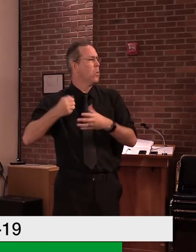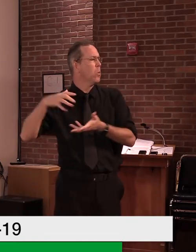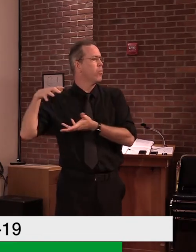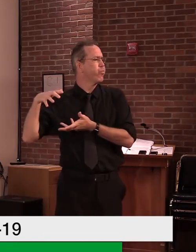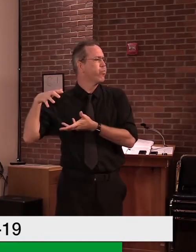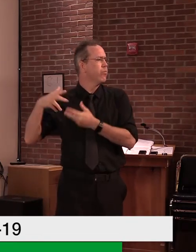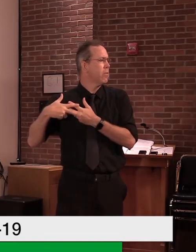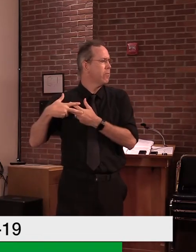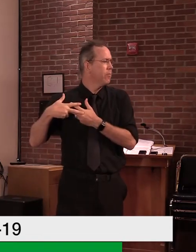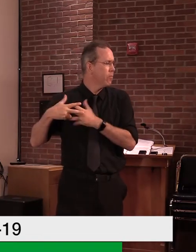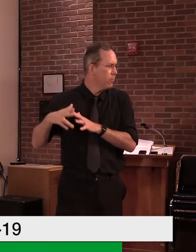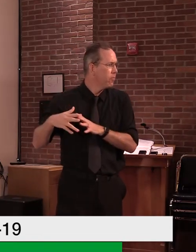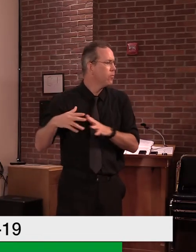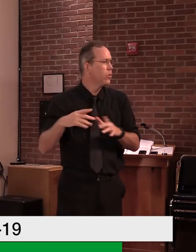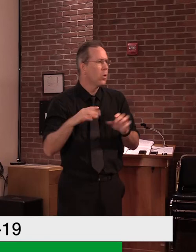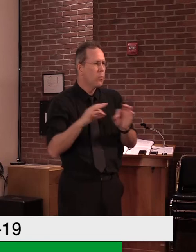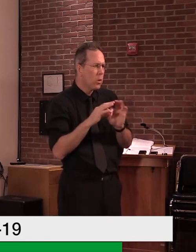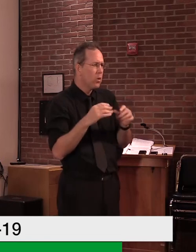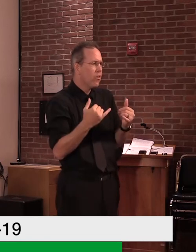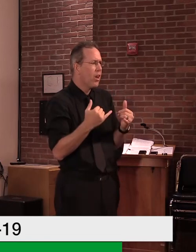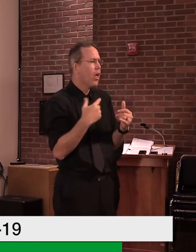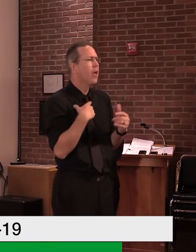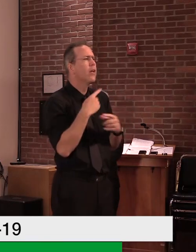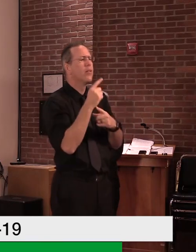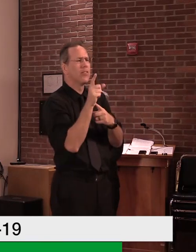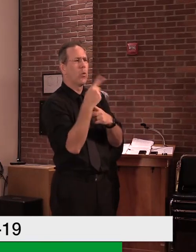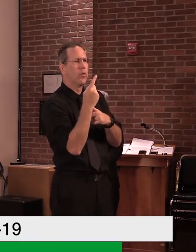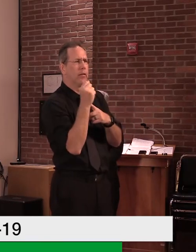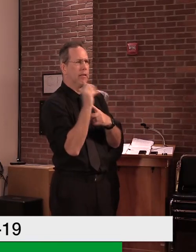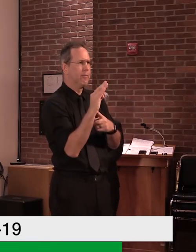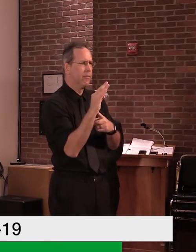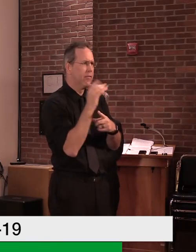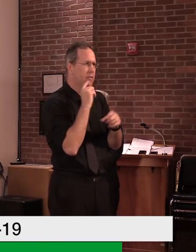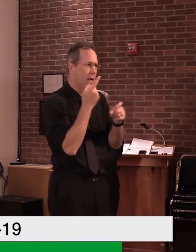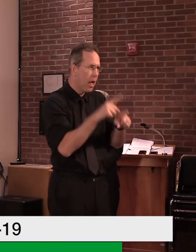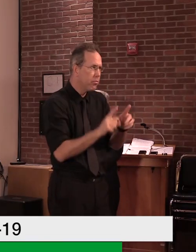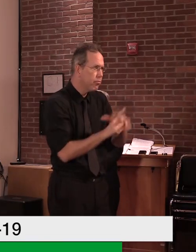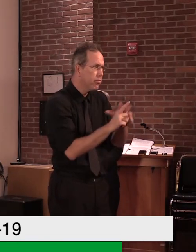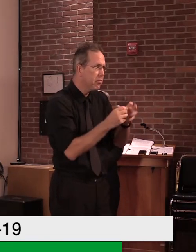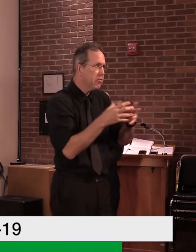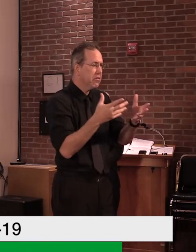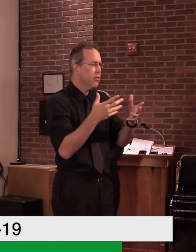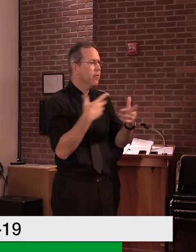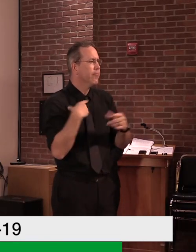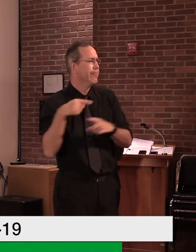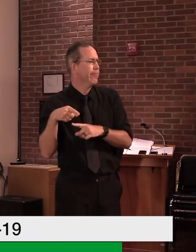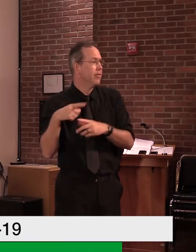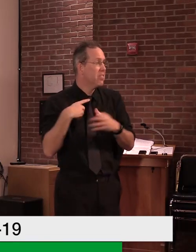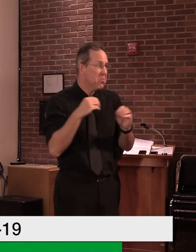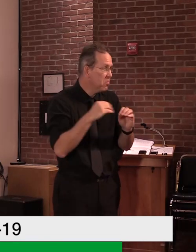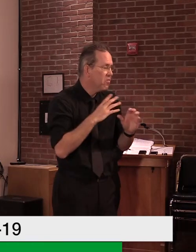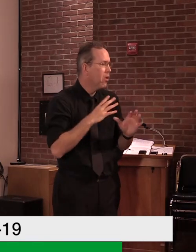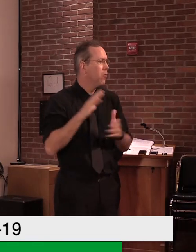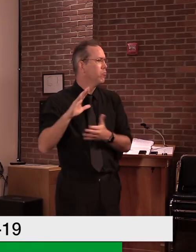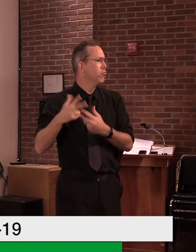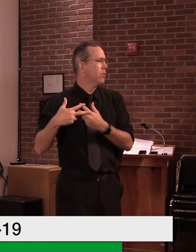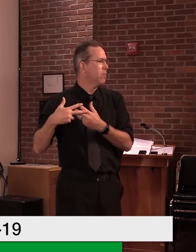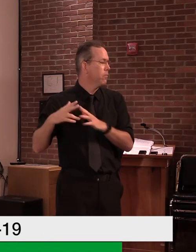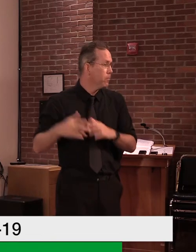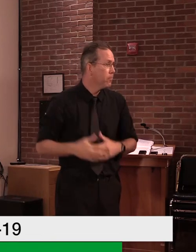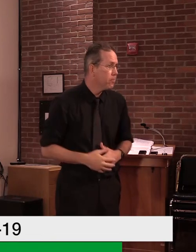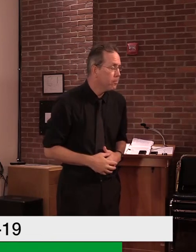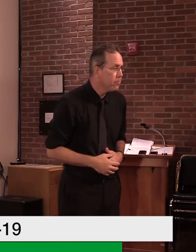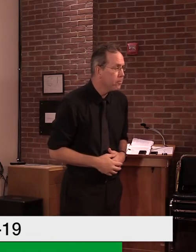moment, we're not changing. So we're not concerned that we're creating a backlog in case in testing with a lot